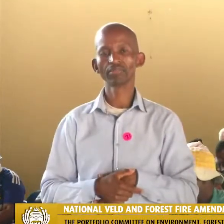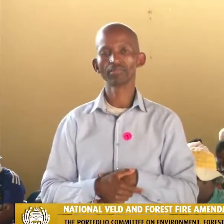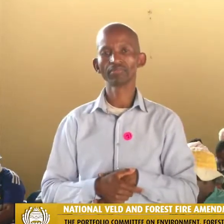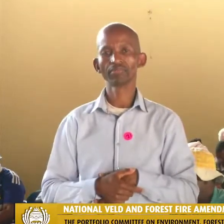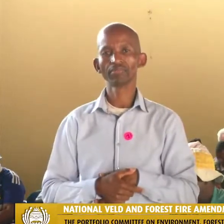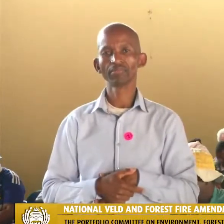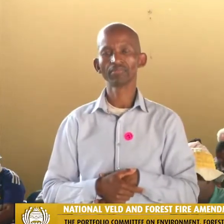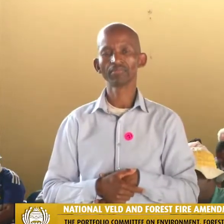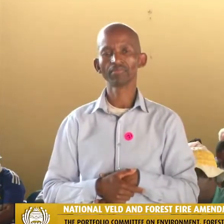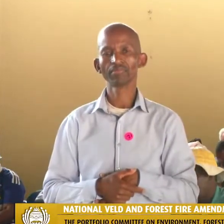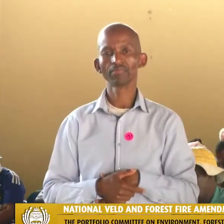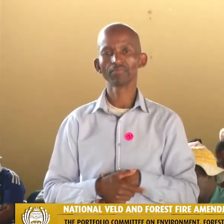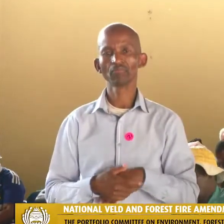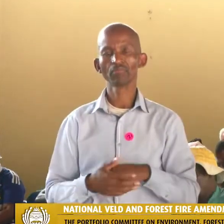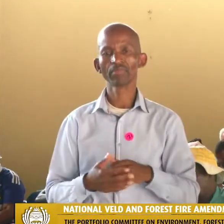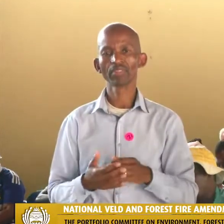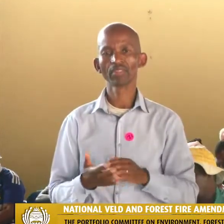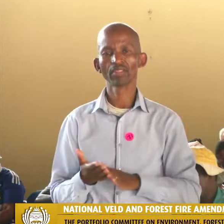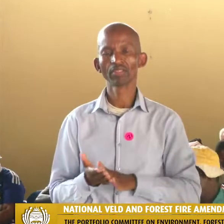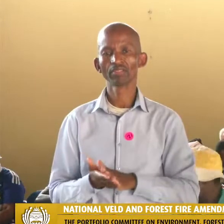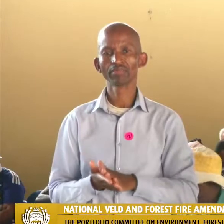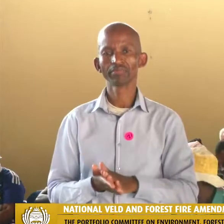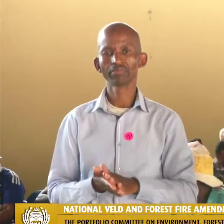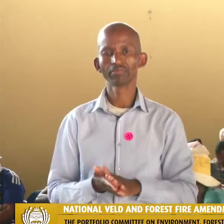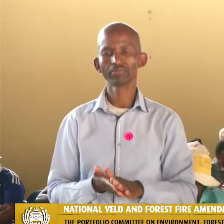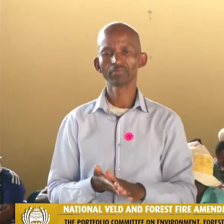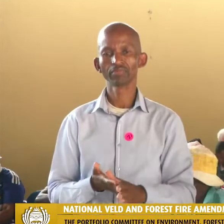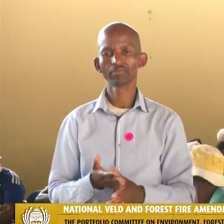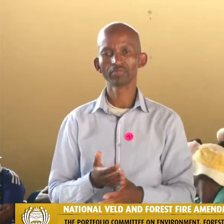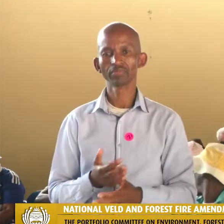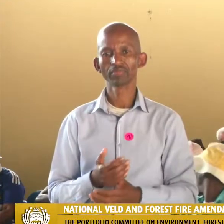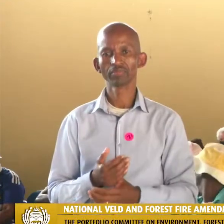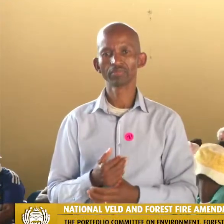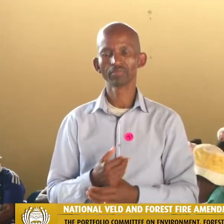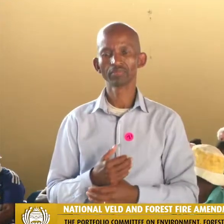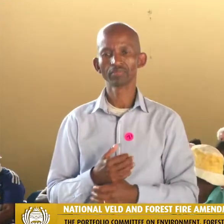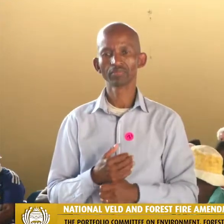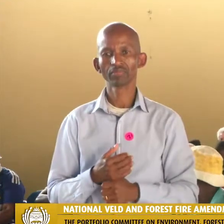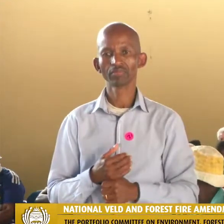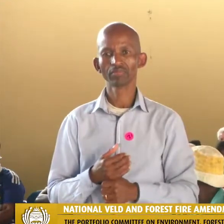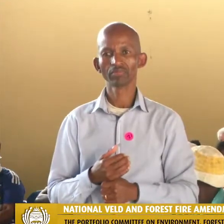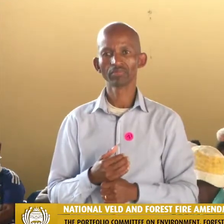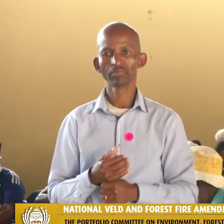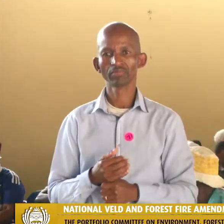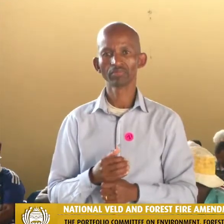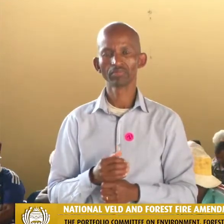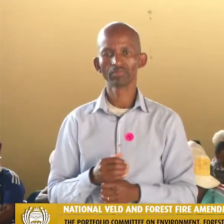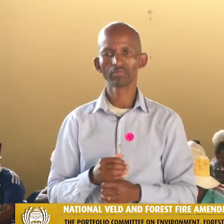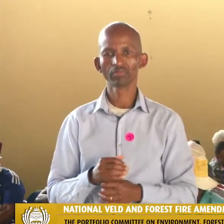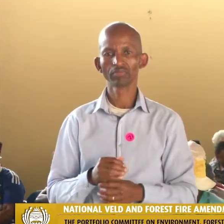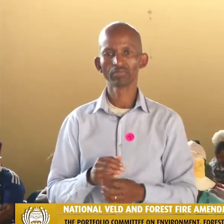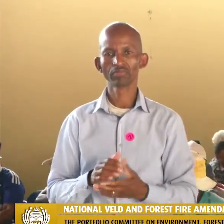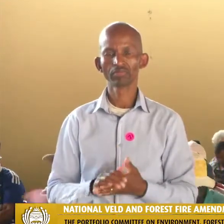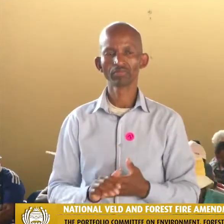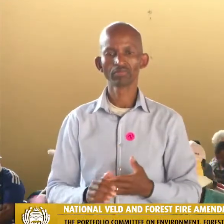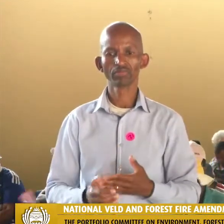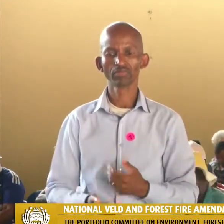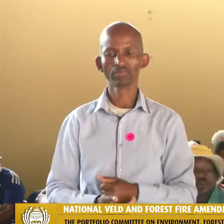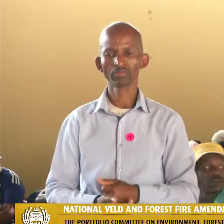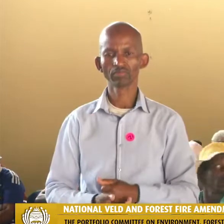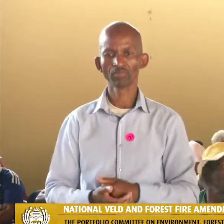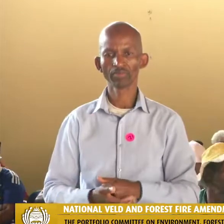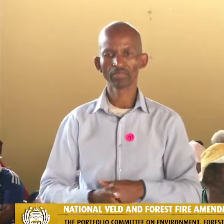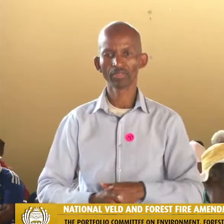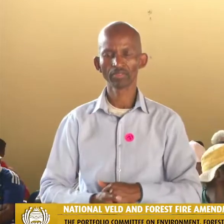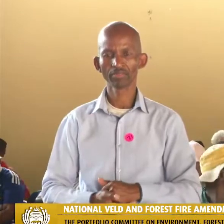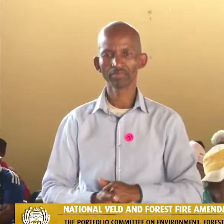have, it is with regard to the fires and the firefighters themselves, because you would see that they are present, but they